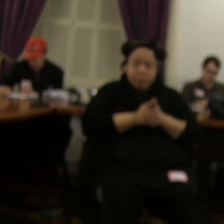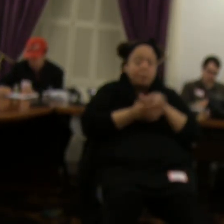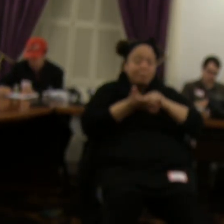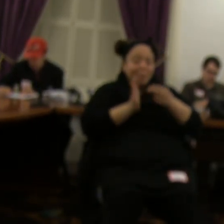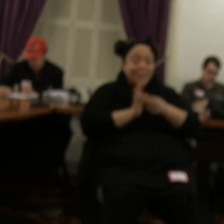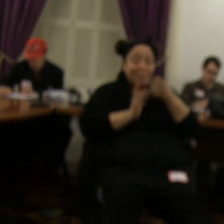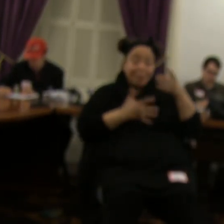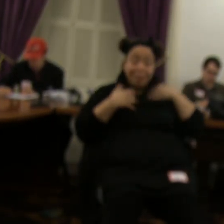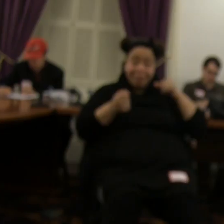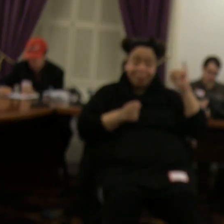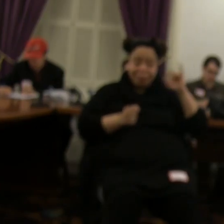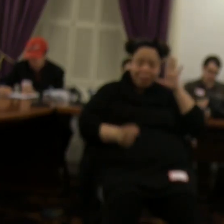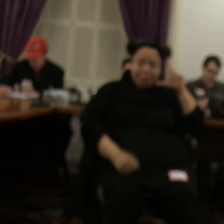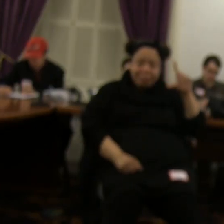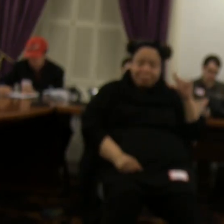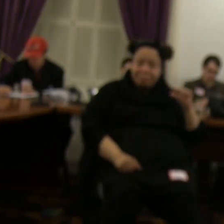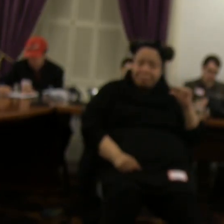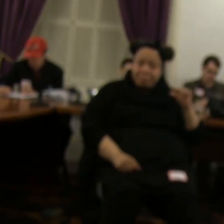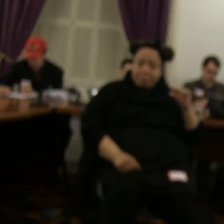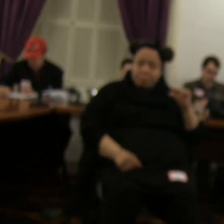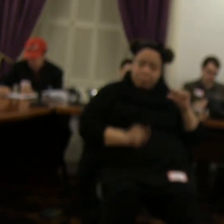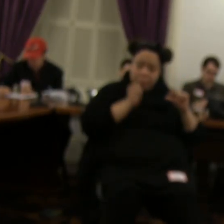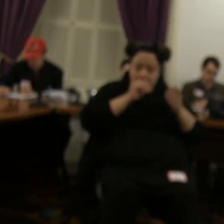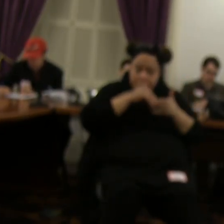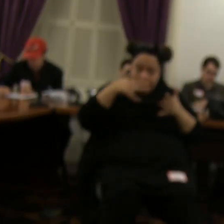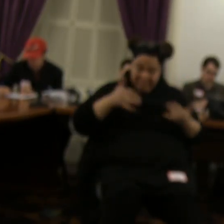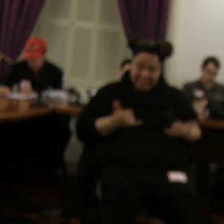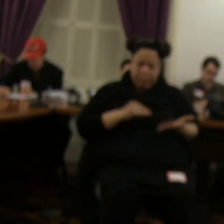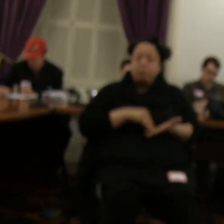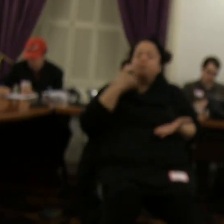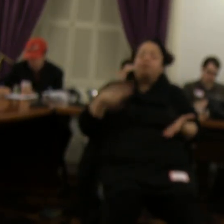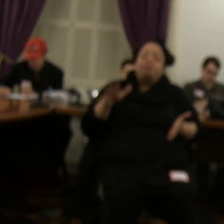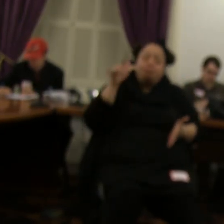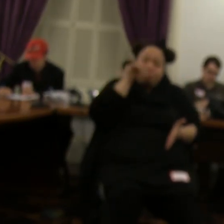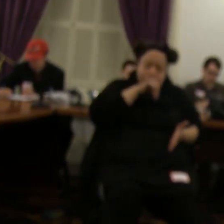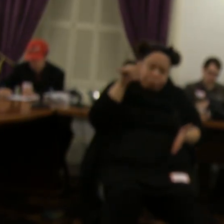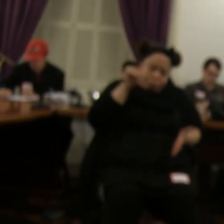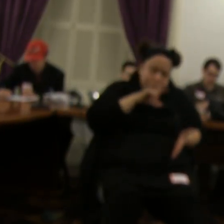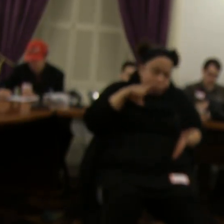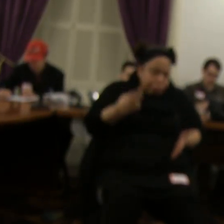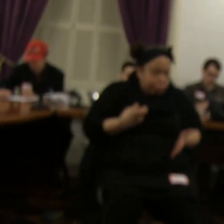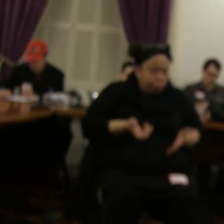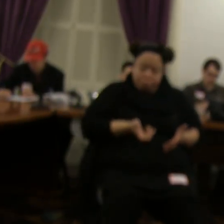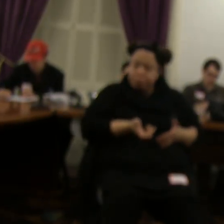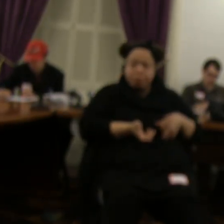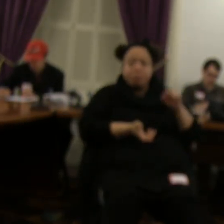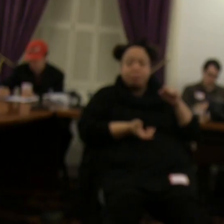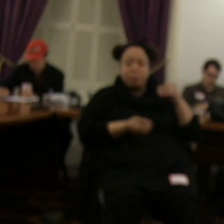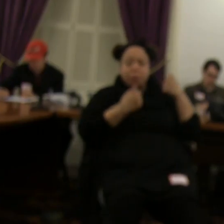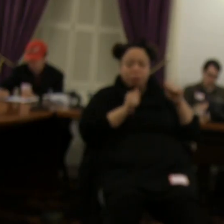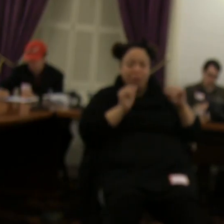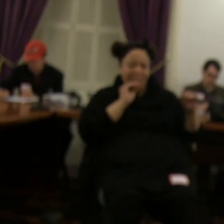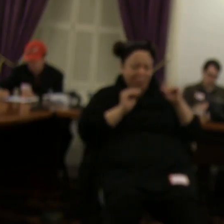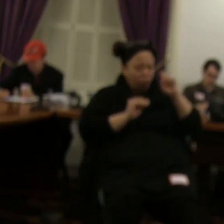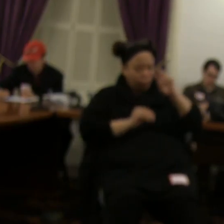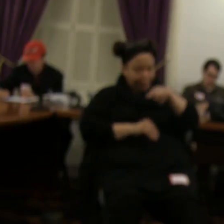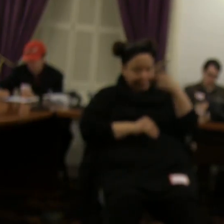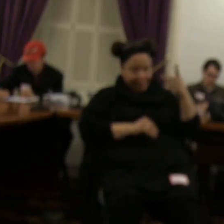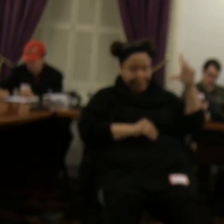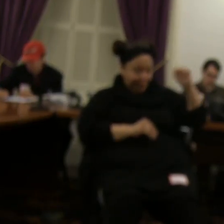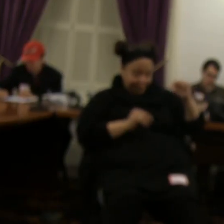support, they end up spending less on health care. Because when people have good housing and they have good food and they have good